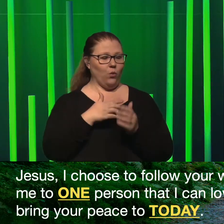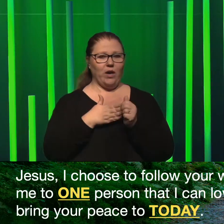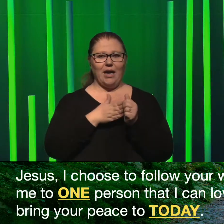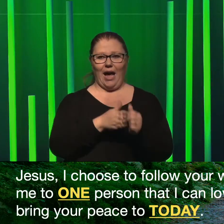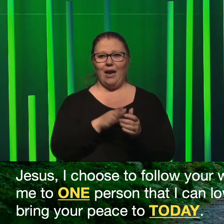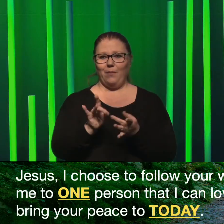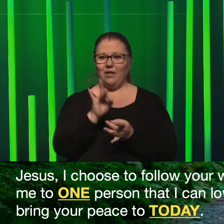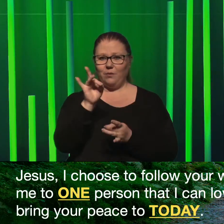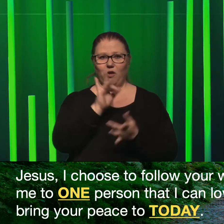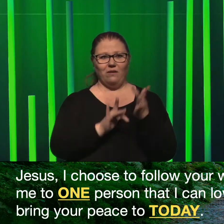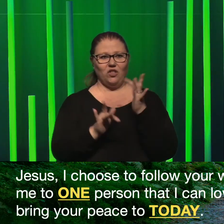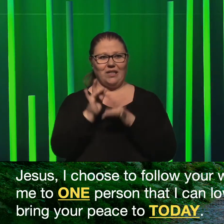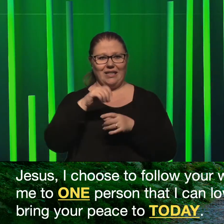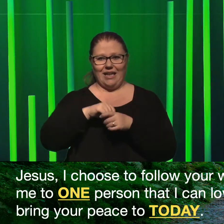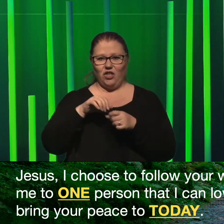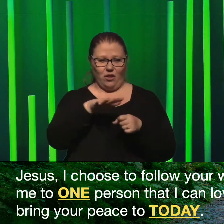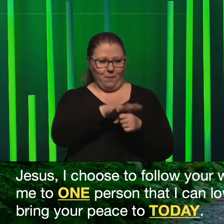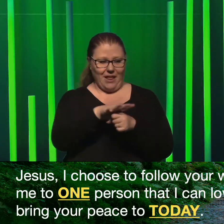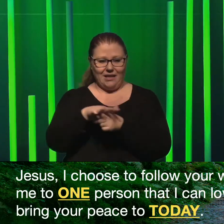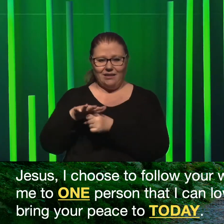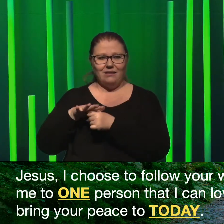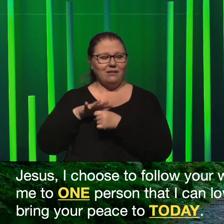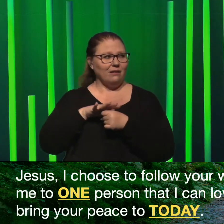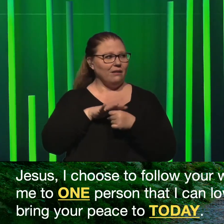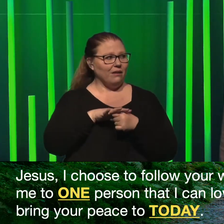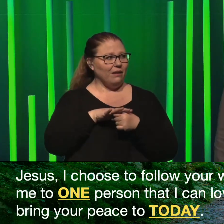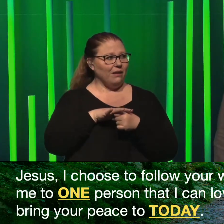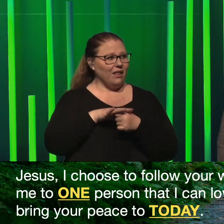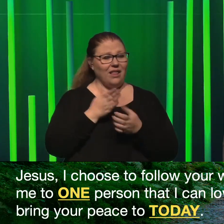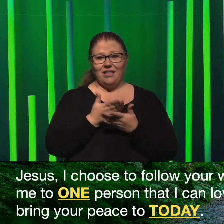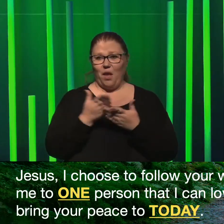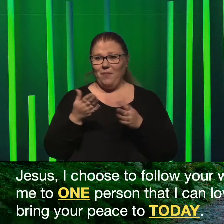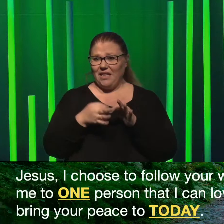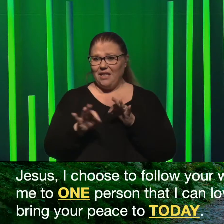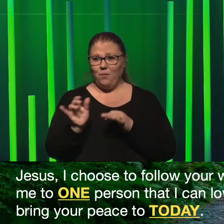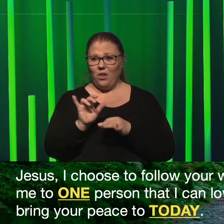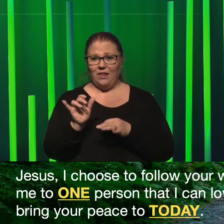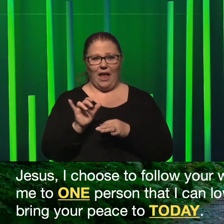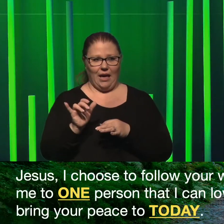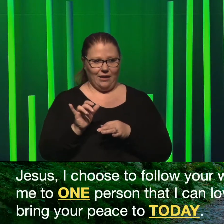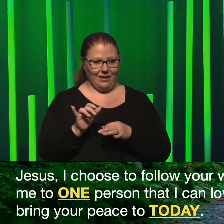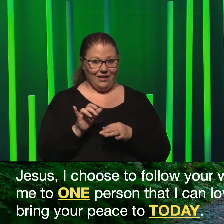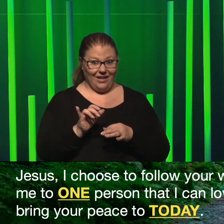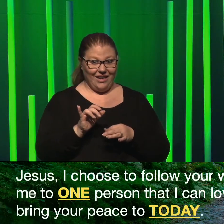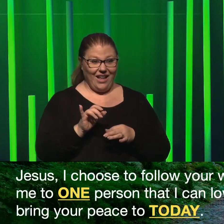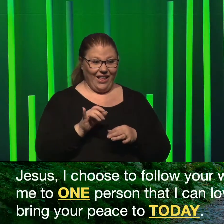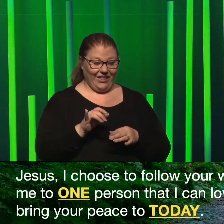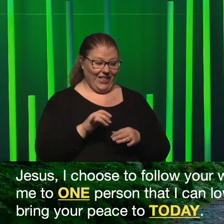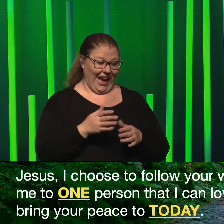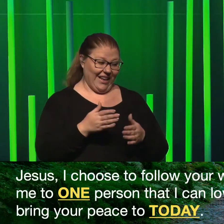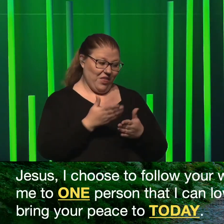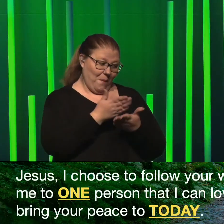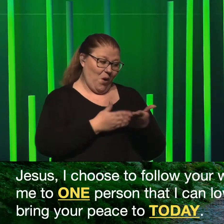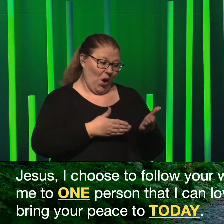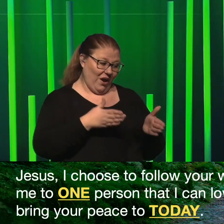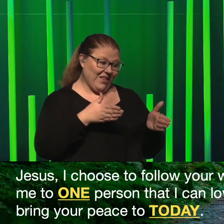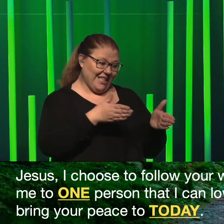Spirit of Jesus into those spaces. And that could be something as simple as the extra 6 feet of sidewalk that